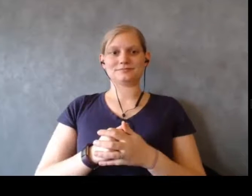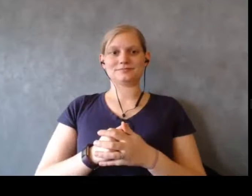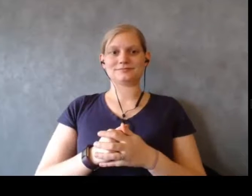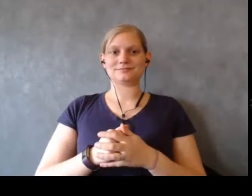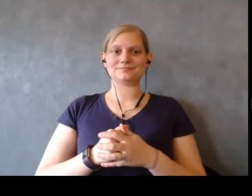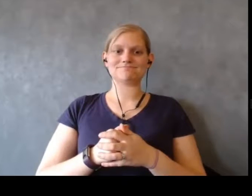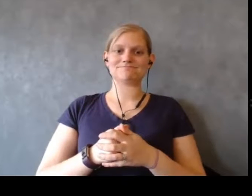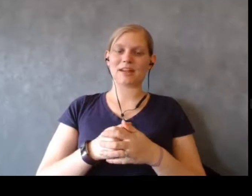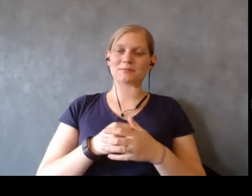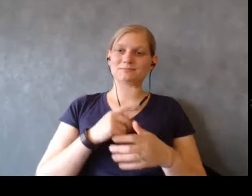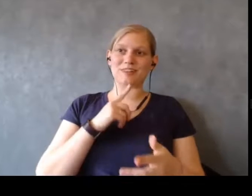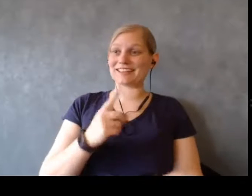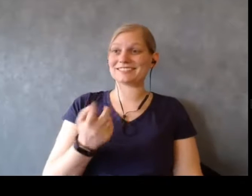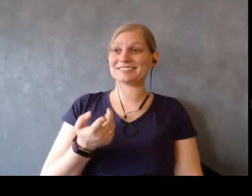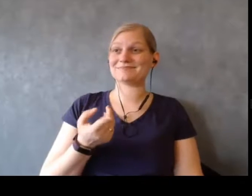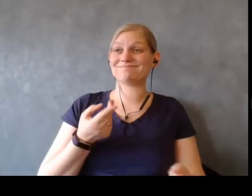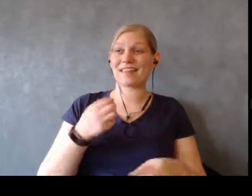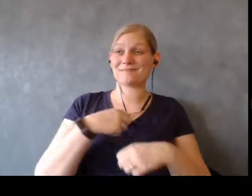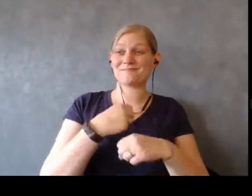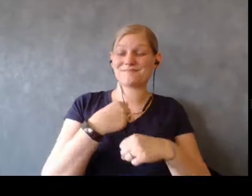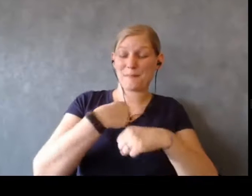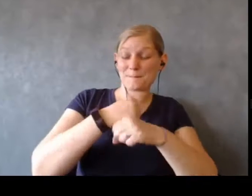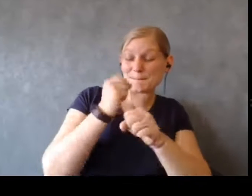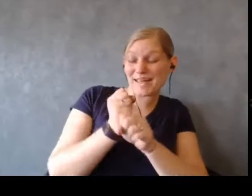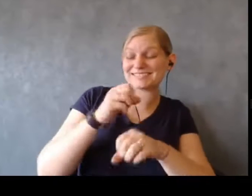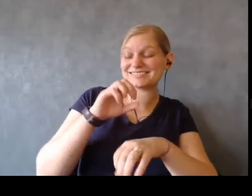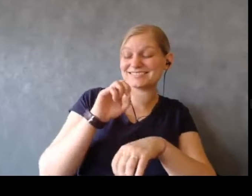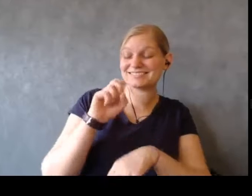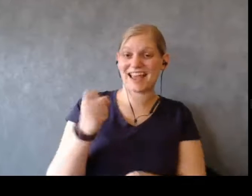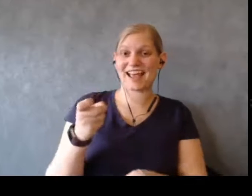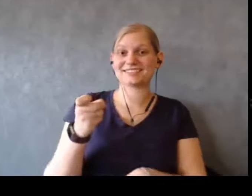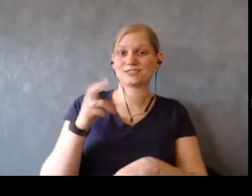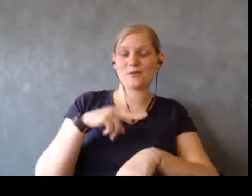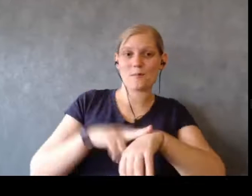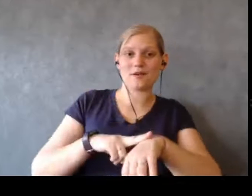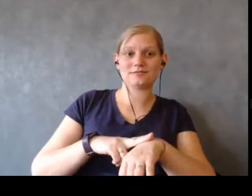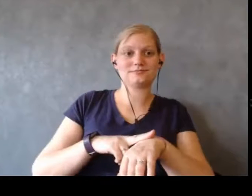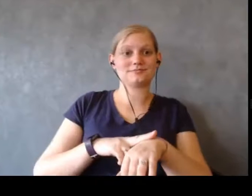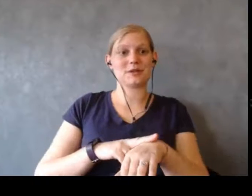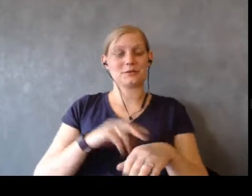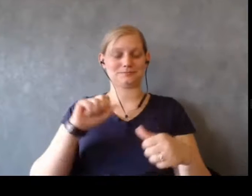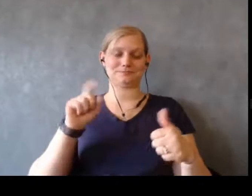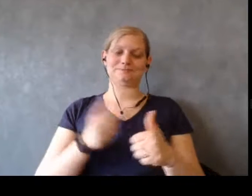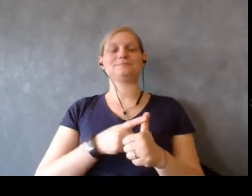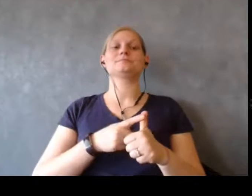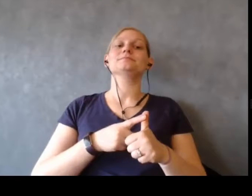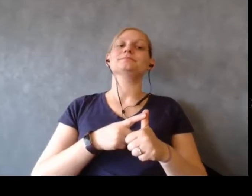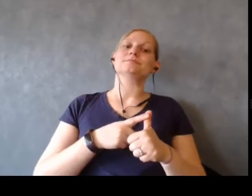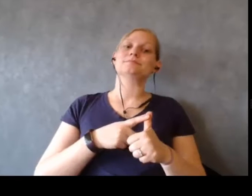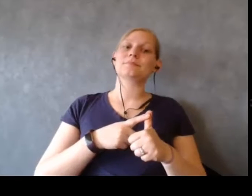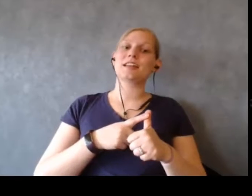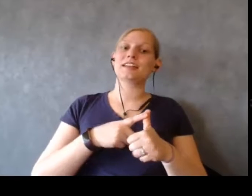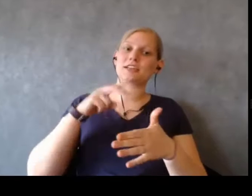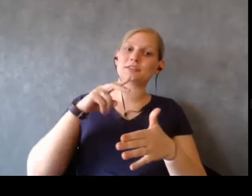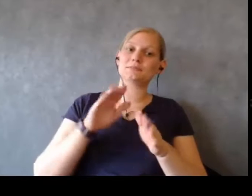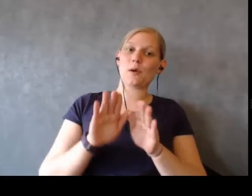make sex normal. So concrete ways you can do this. Openly read sex books, not on your digital devices,